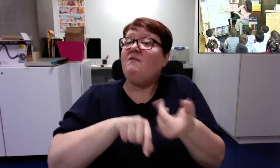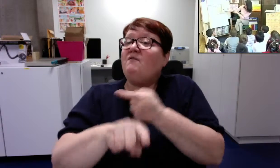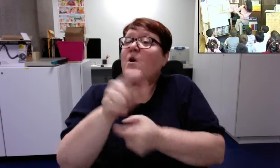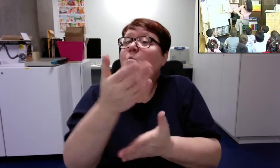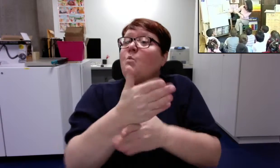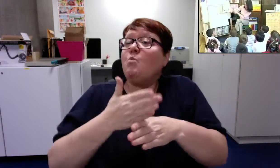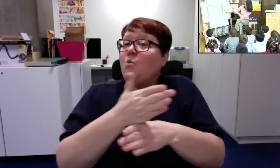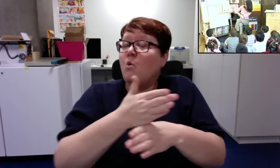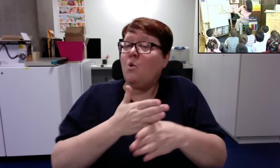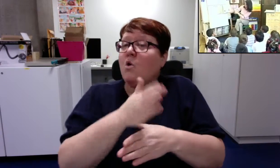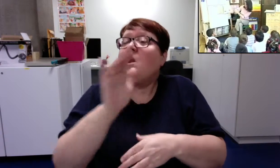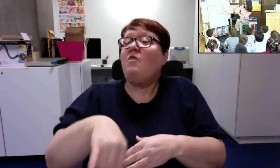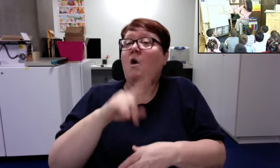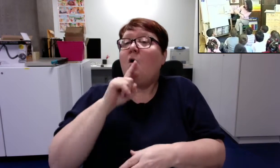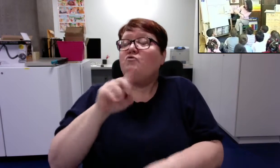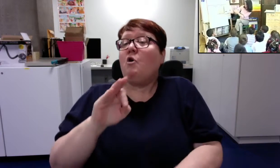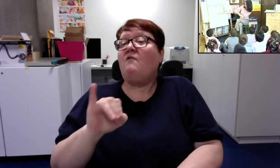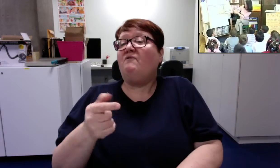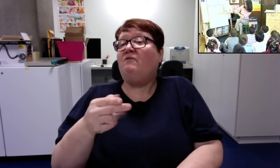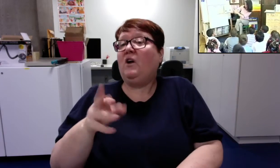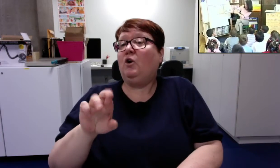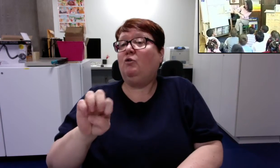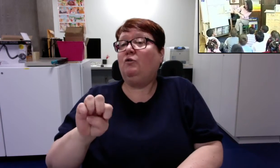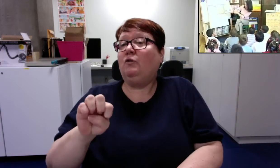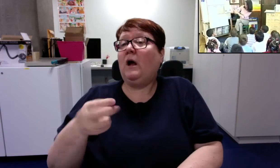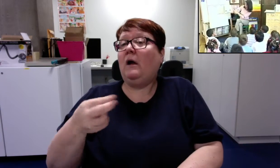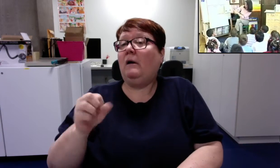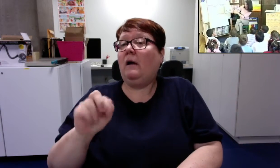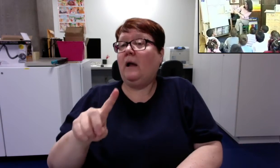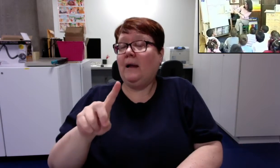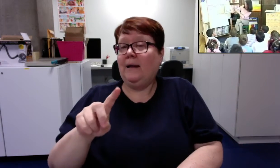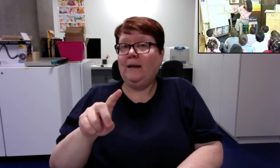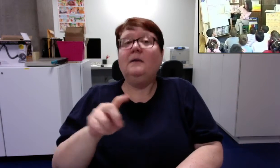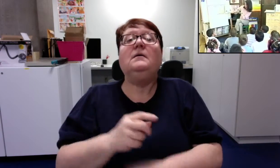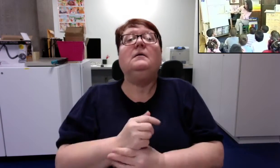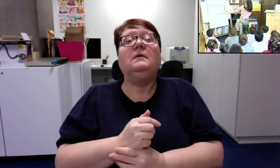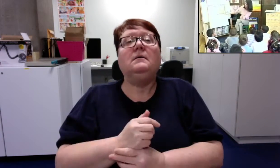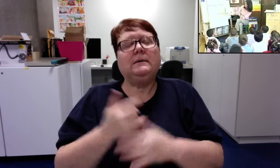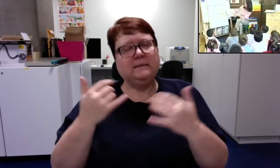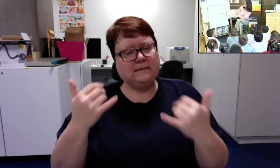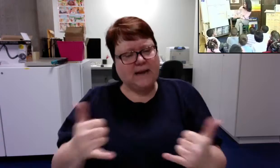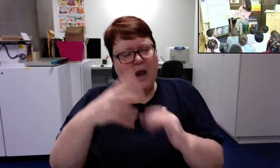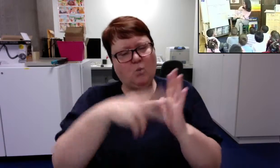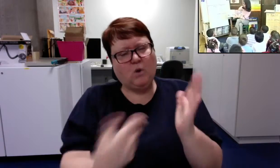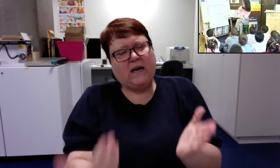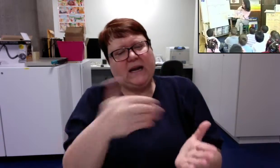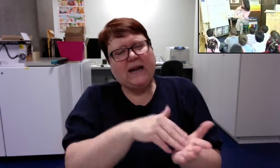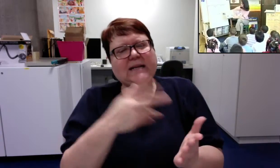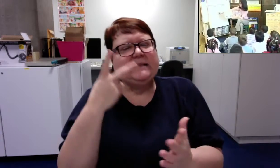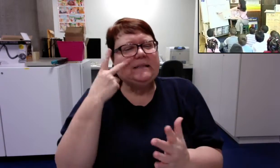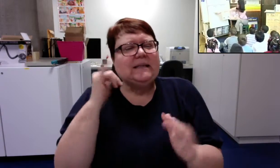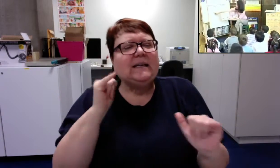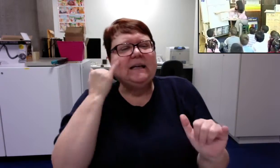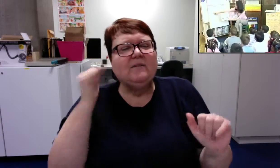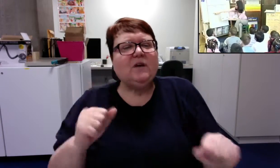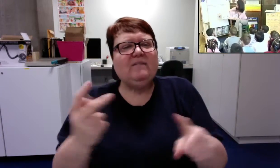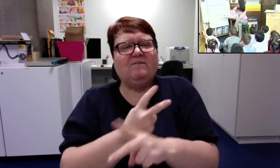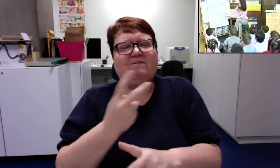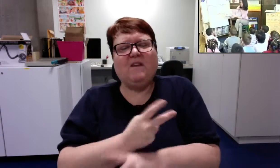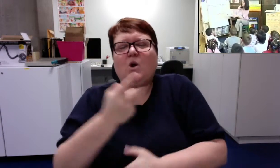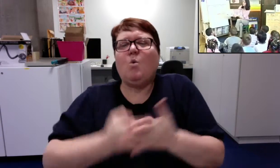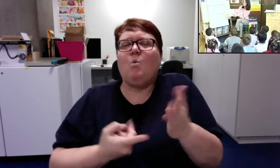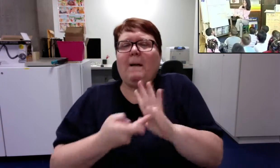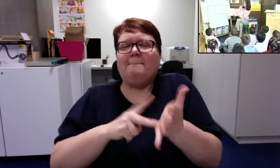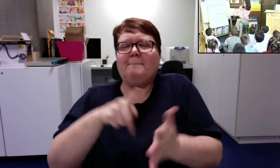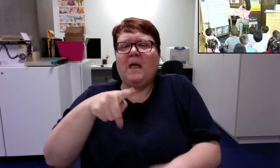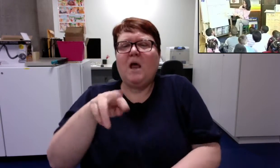these are the figureheads. So if this is a figurehead, let's reread and see if we can figure out what a prow